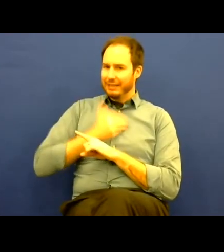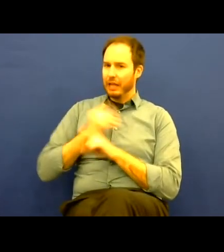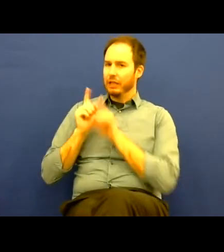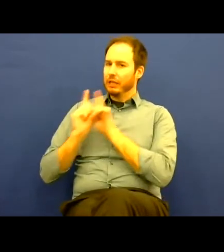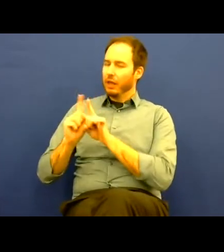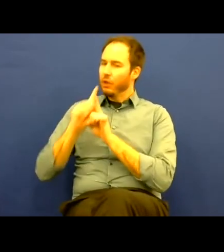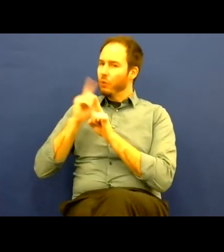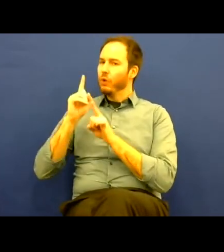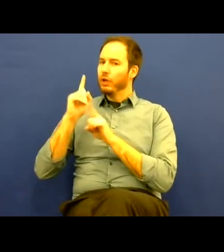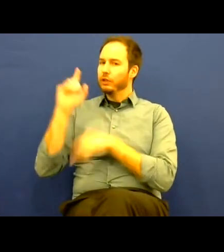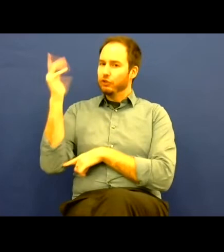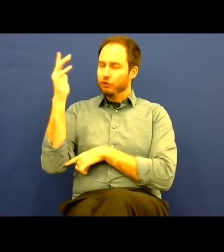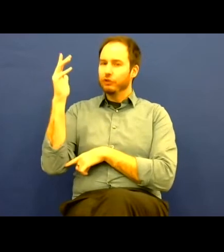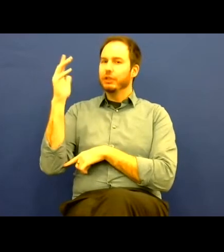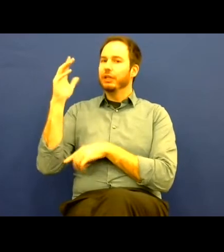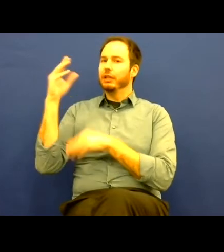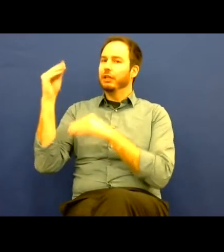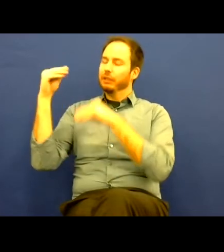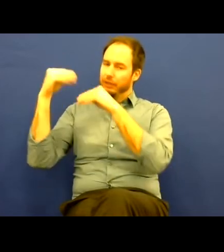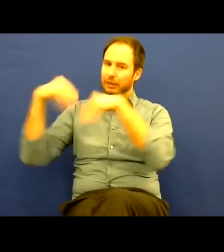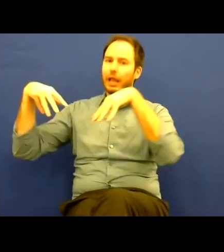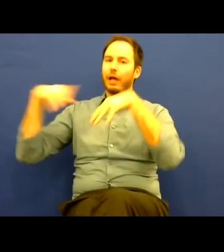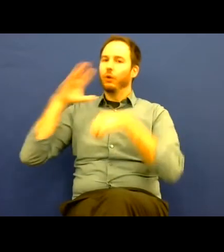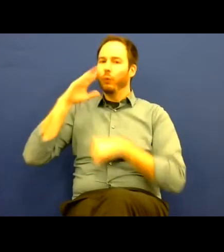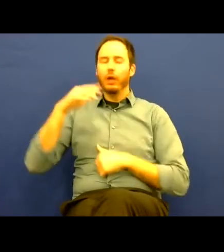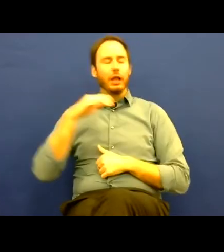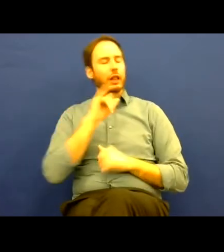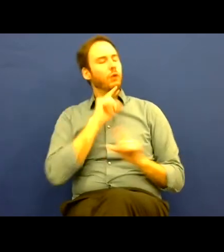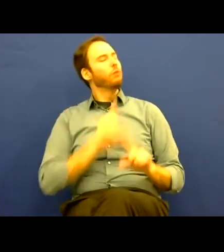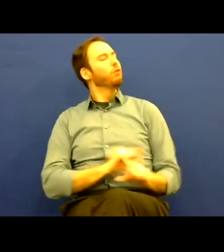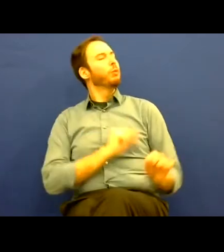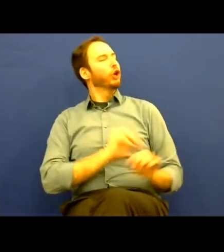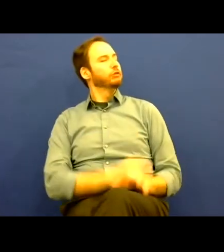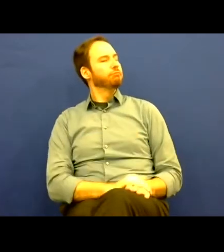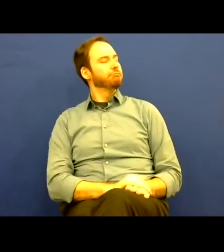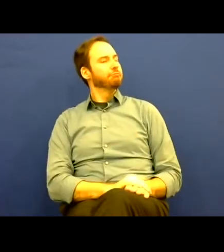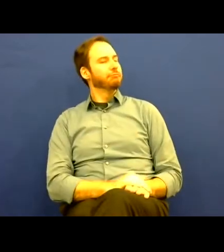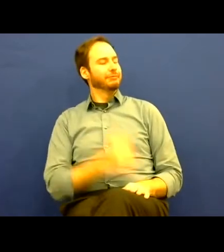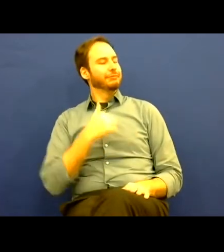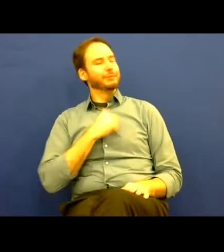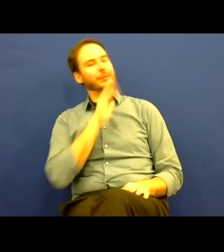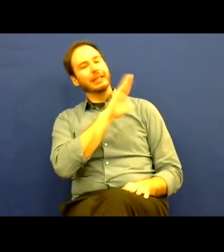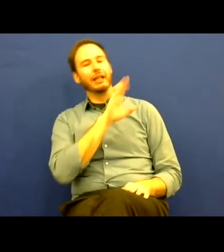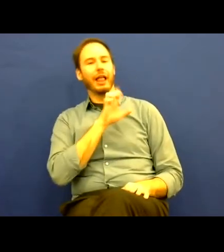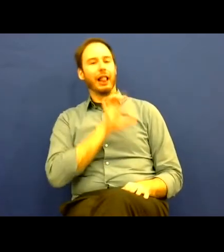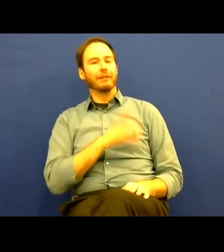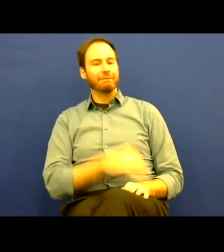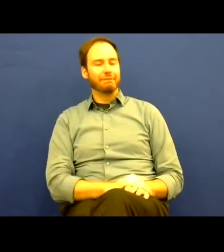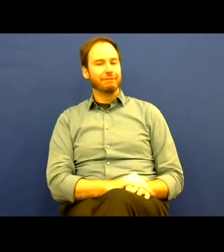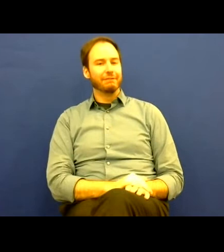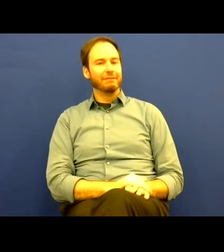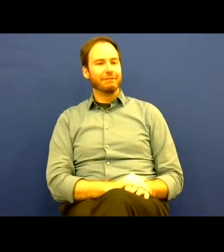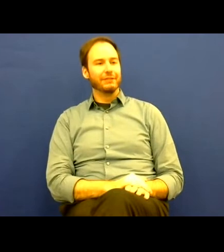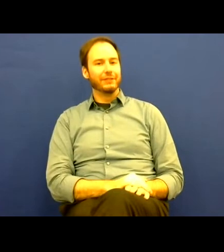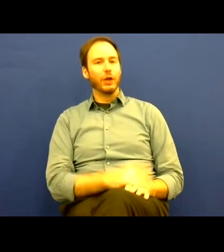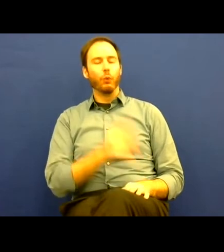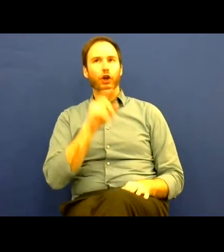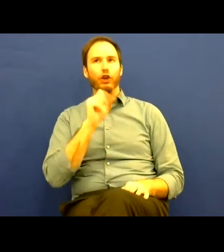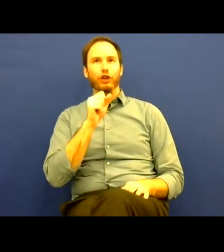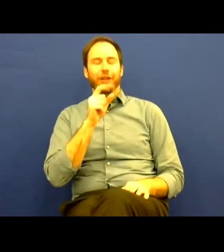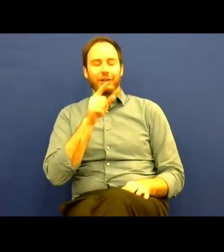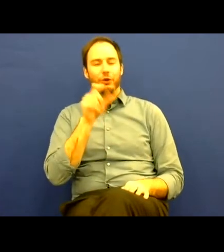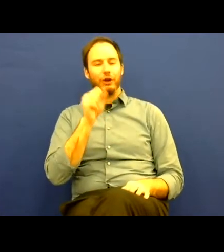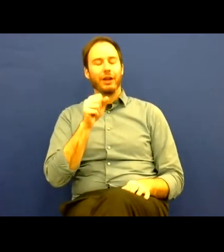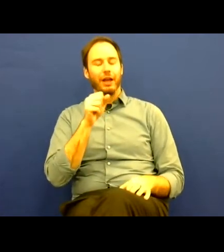correct? That's the rumors. All right. Looking forward to that. Our own little elf. That's right. You can argue which one of us is